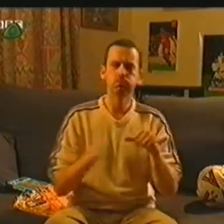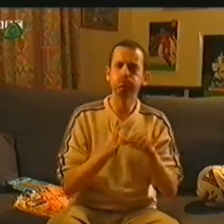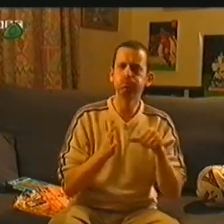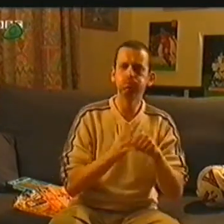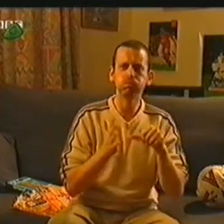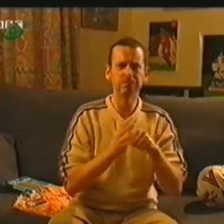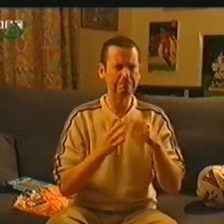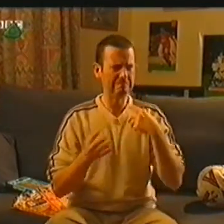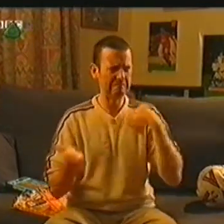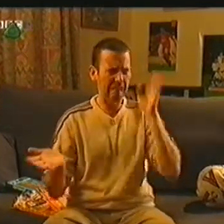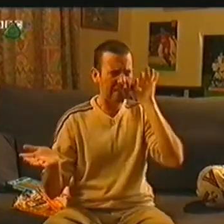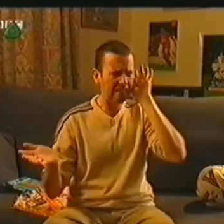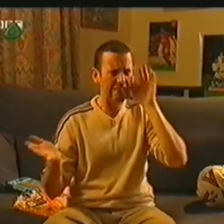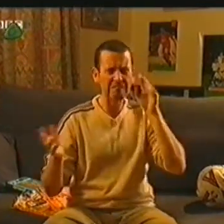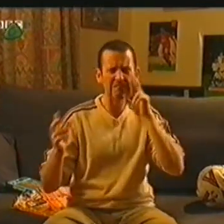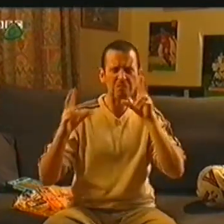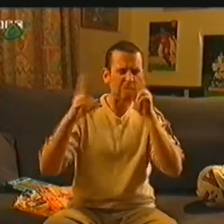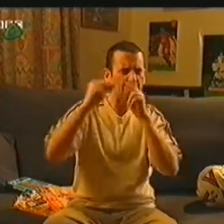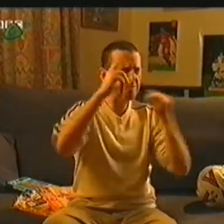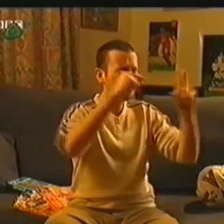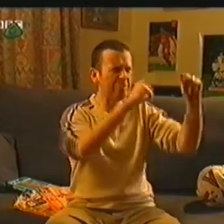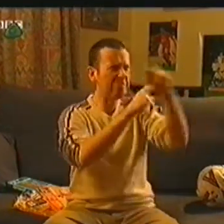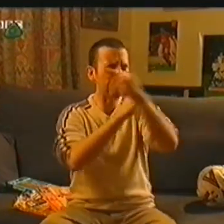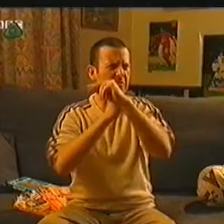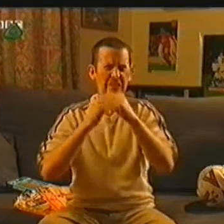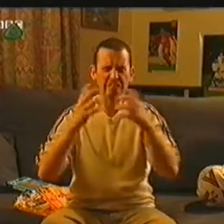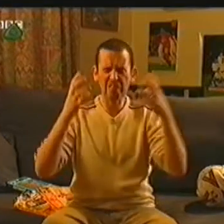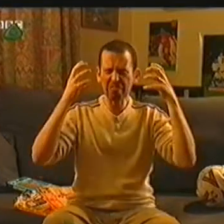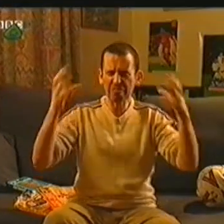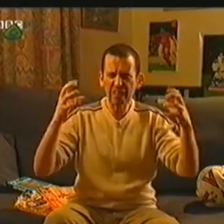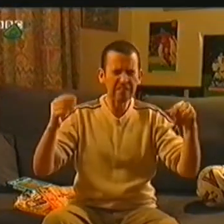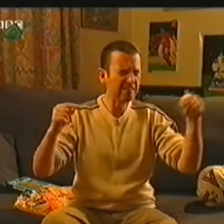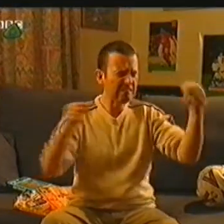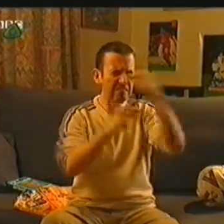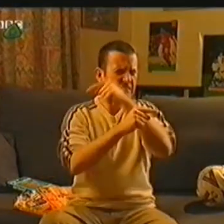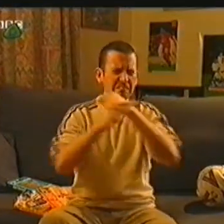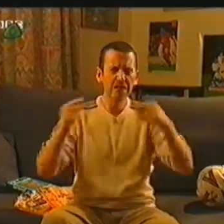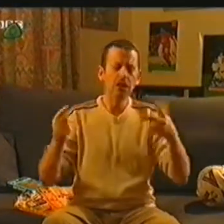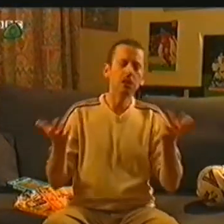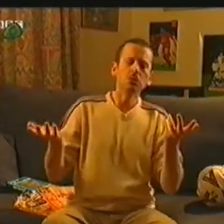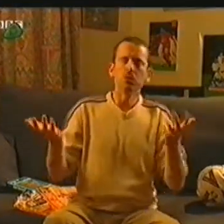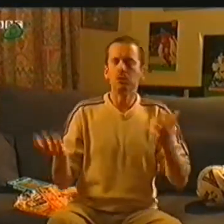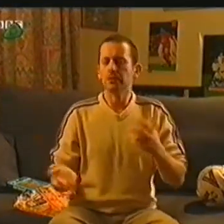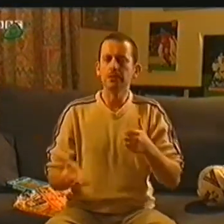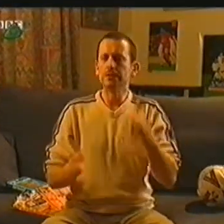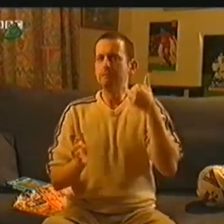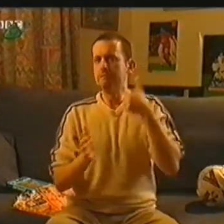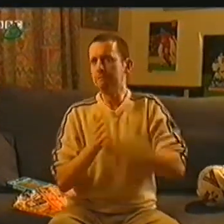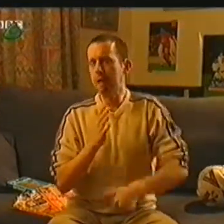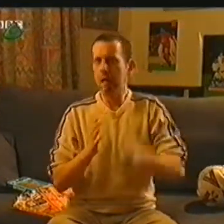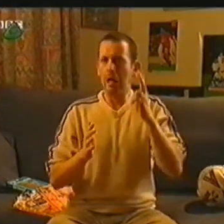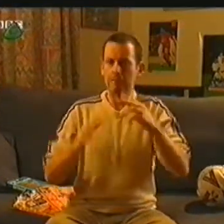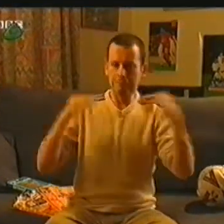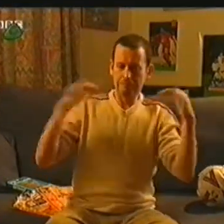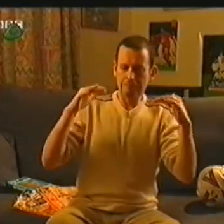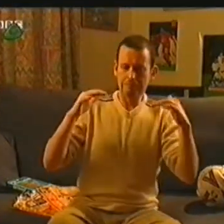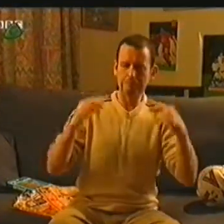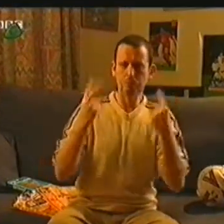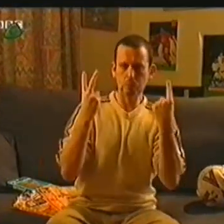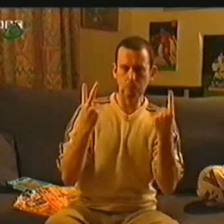said Josh. But his voice was muffled in the mist. And now the ball was back in play. He hadn't time to